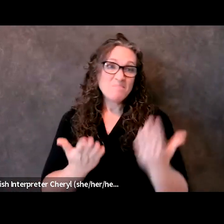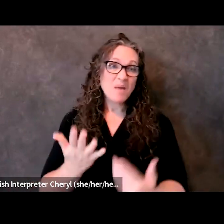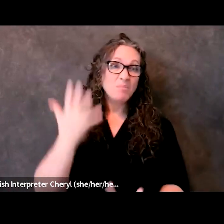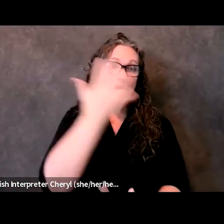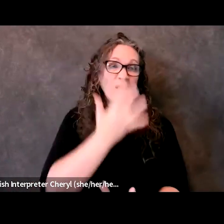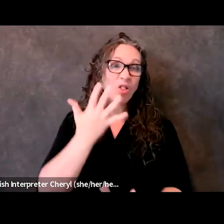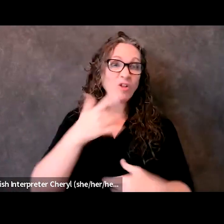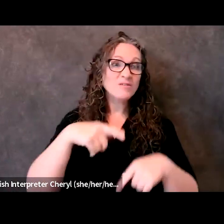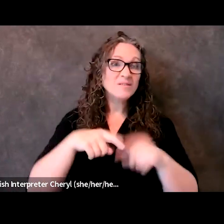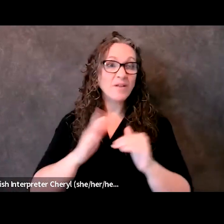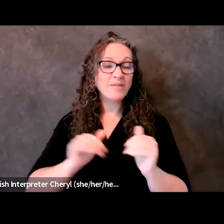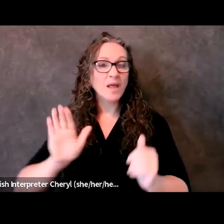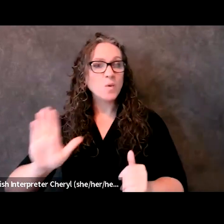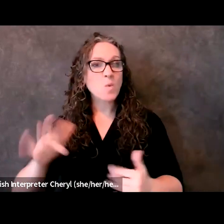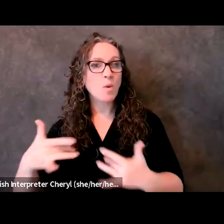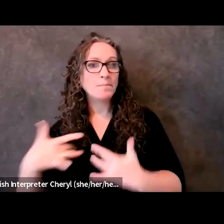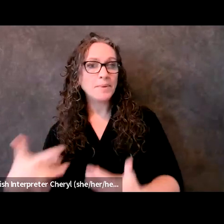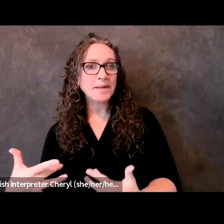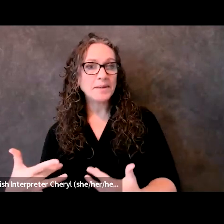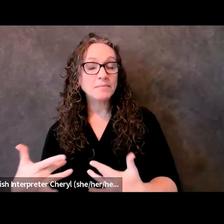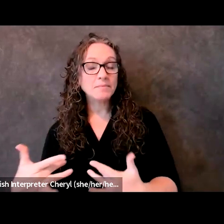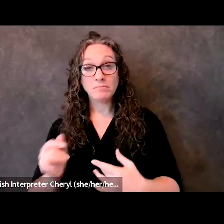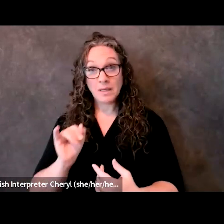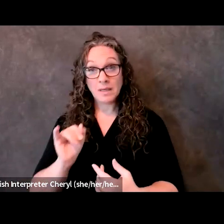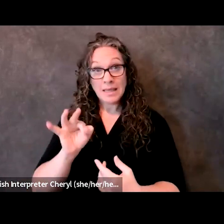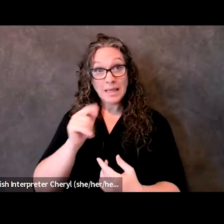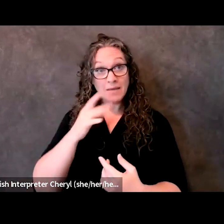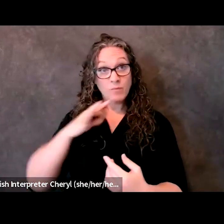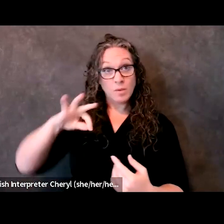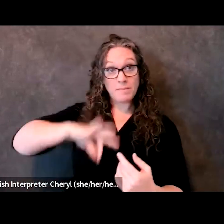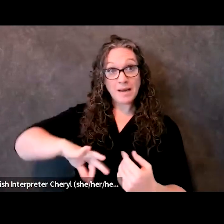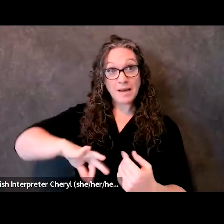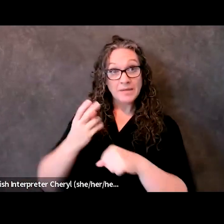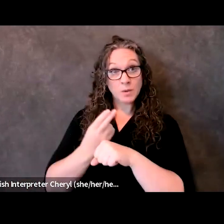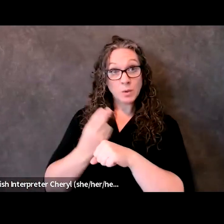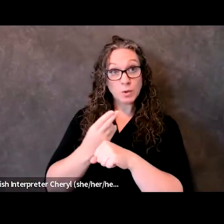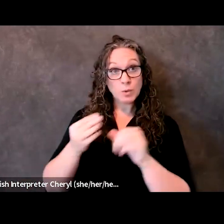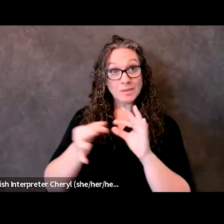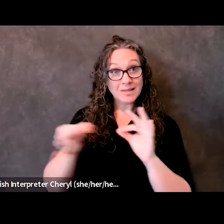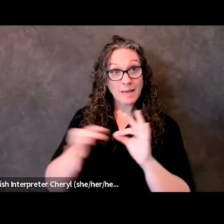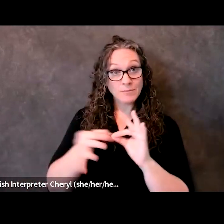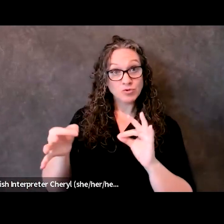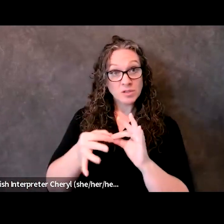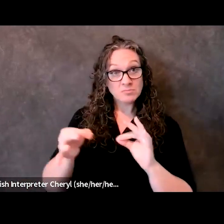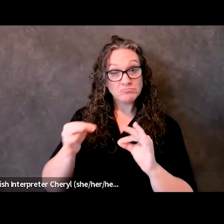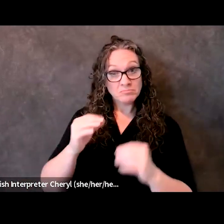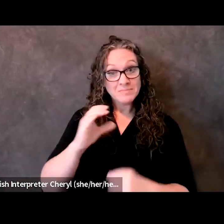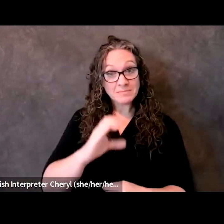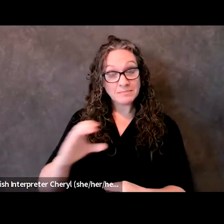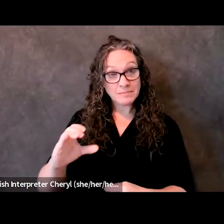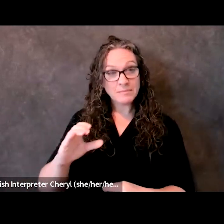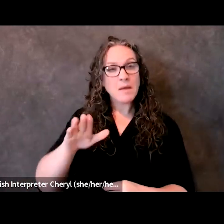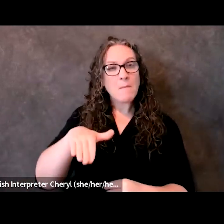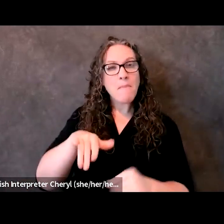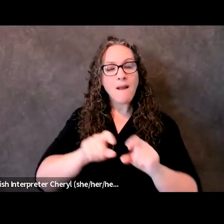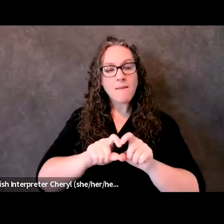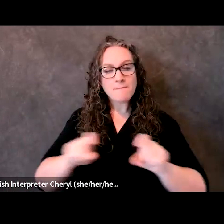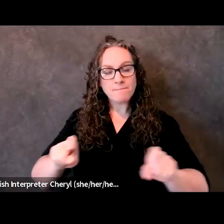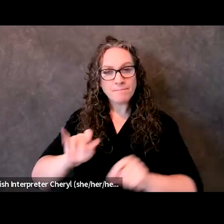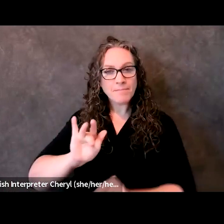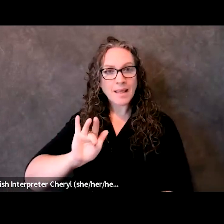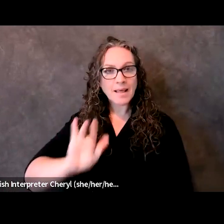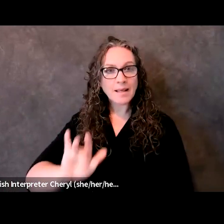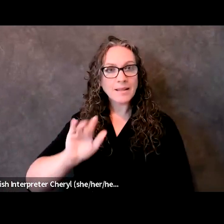you do. For those of you who might benefit from captioning, please turn on and enable the CC icon at the bottom